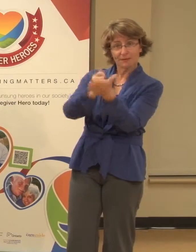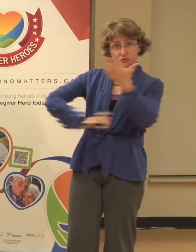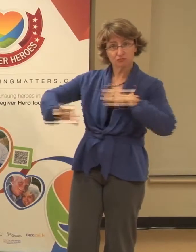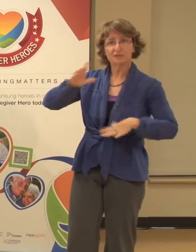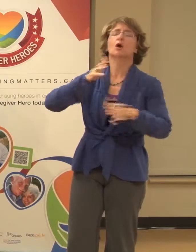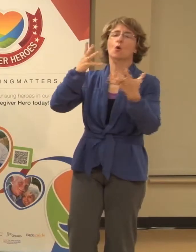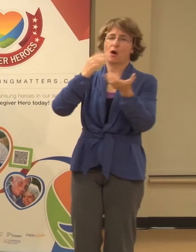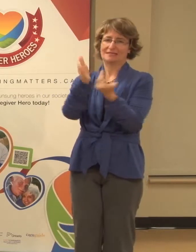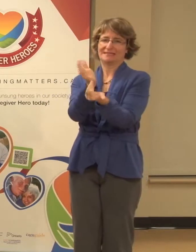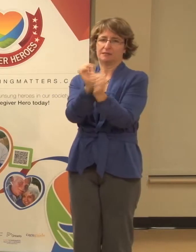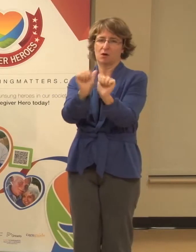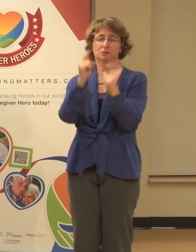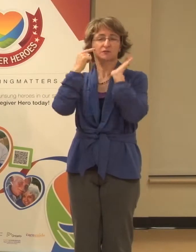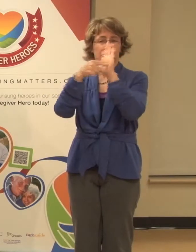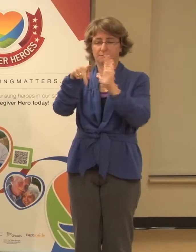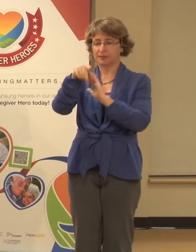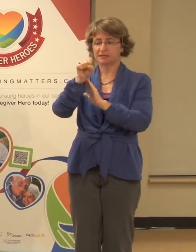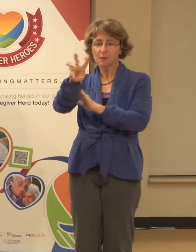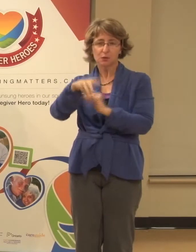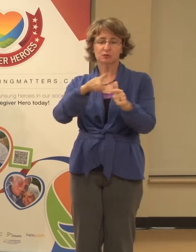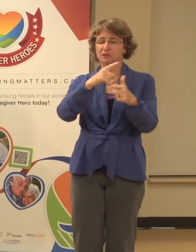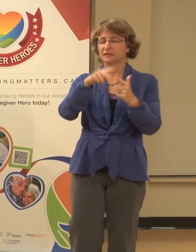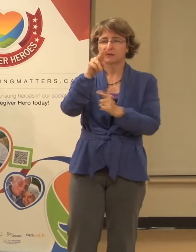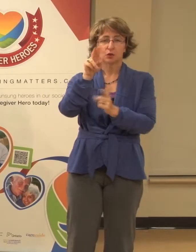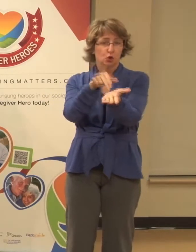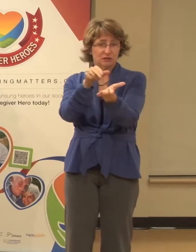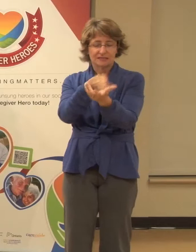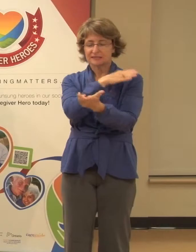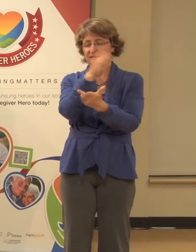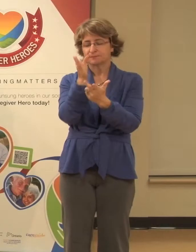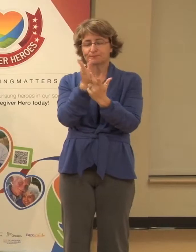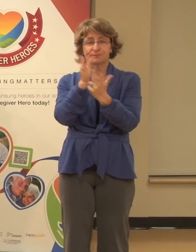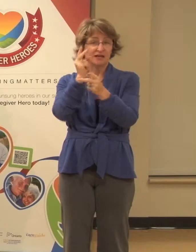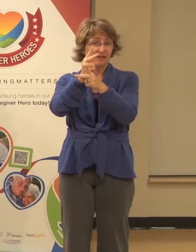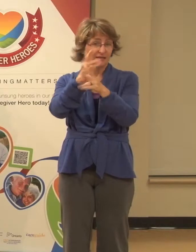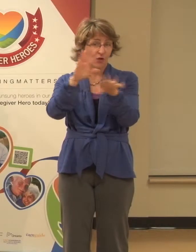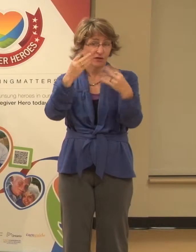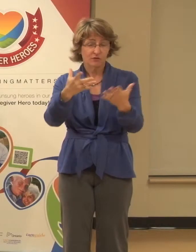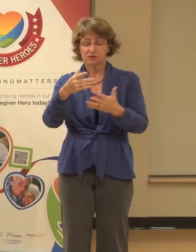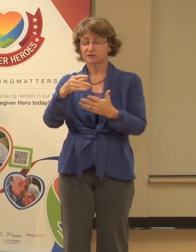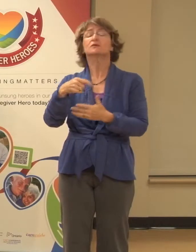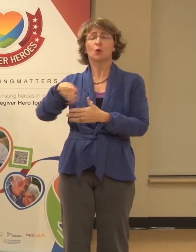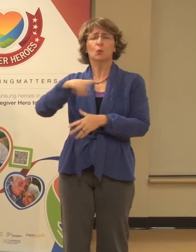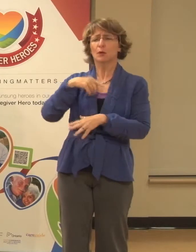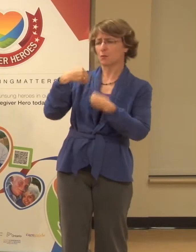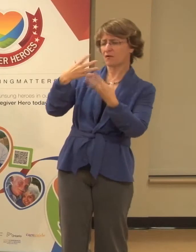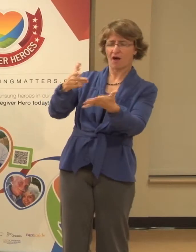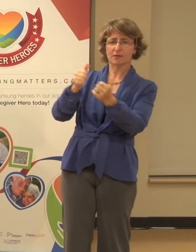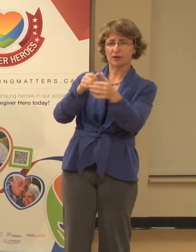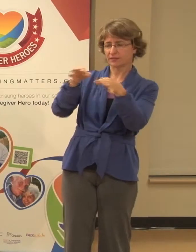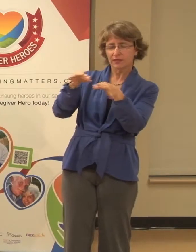we've got the PSWs, we've got the nurses, we've got the caregivers that we can provide them